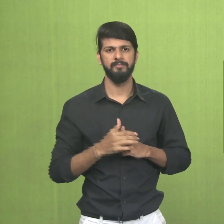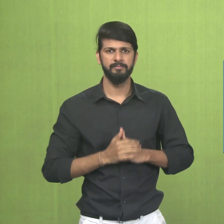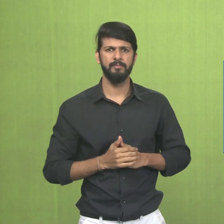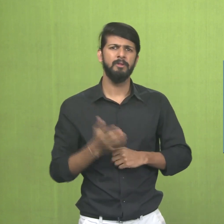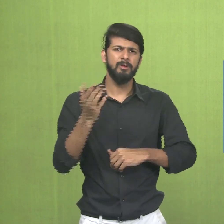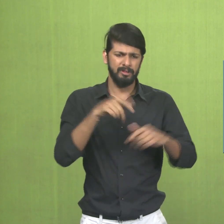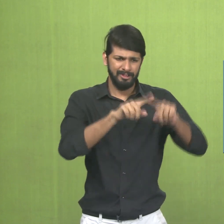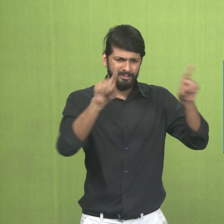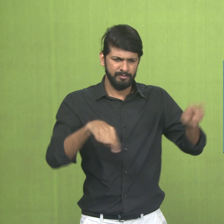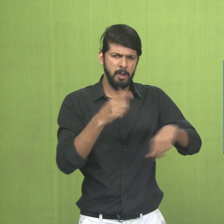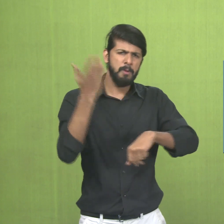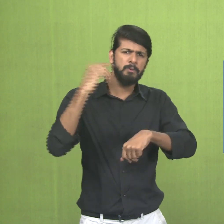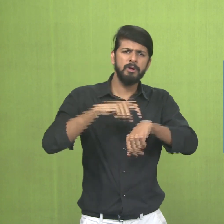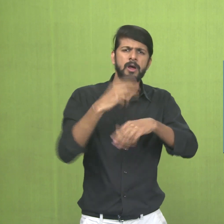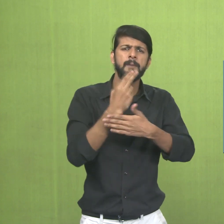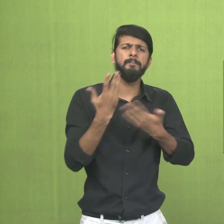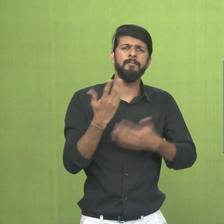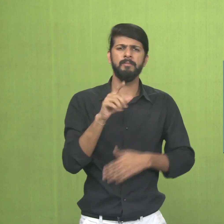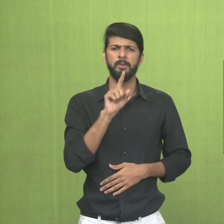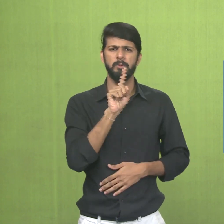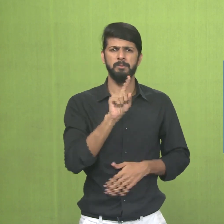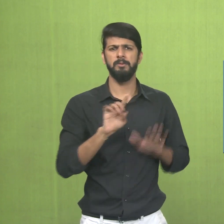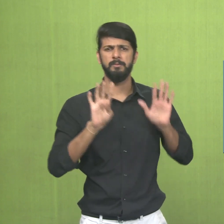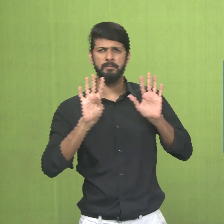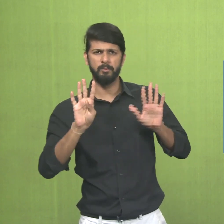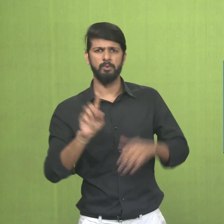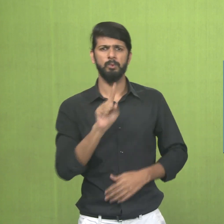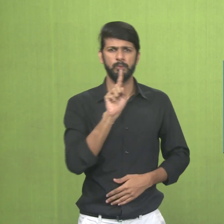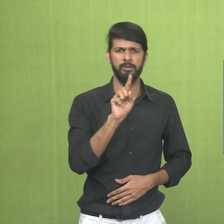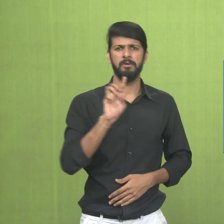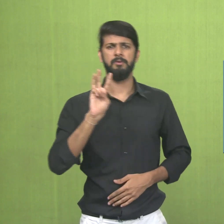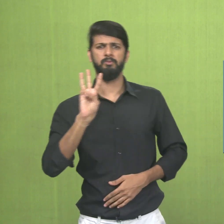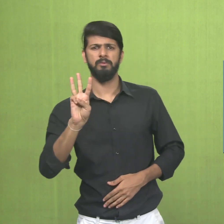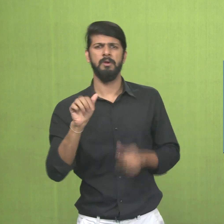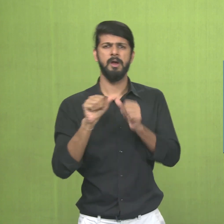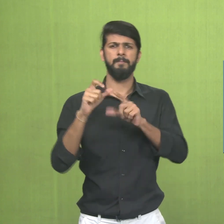Tagore. The period of this painting is 1913.